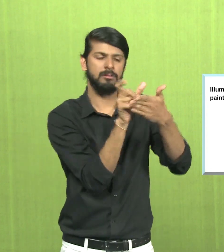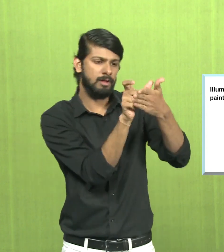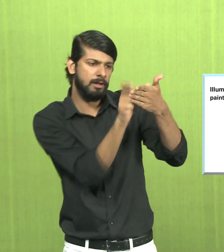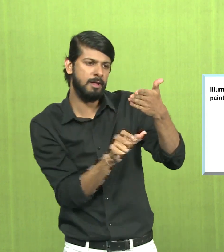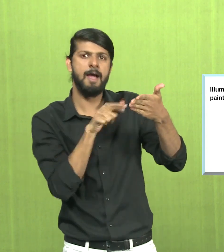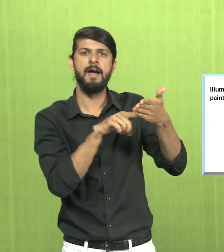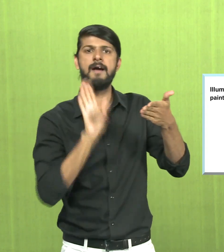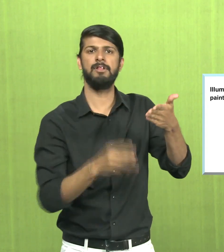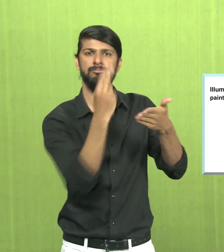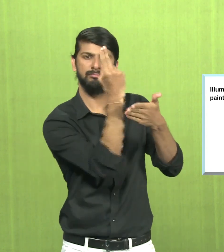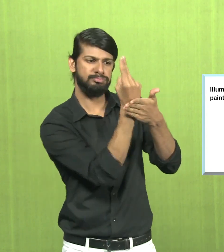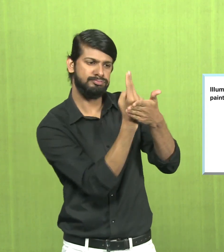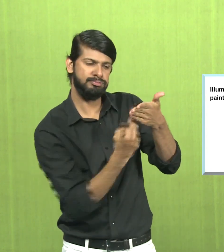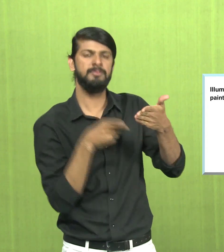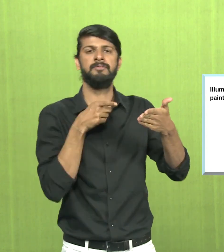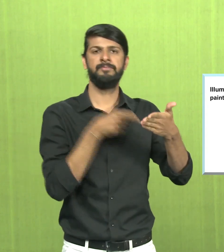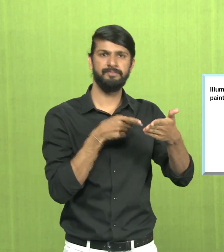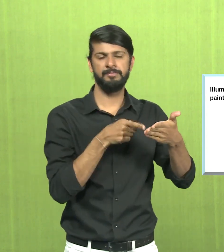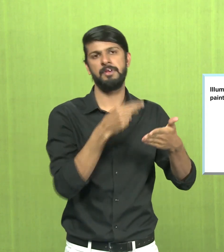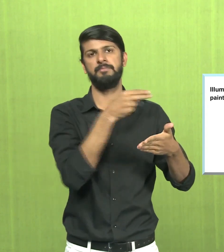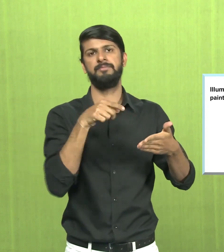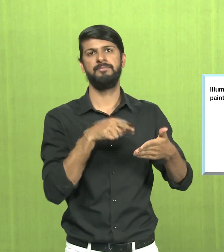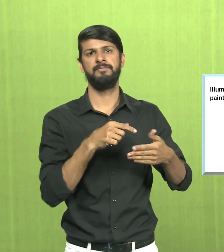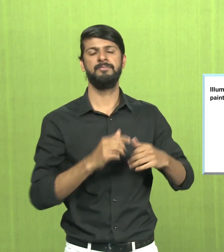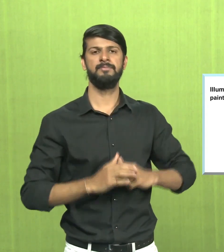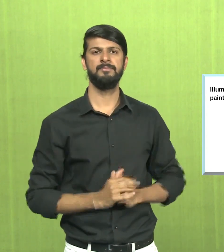calligraphic fonts as well as paintings.